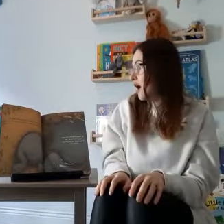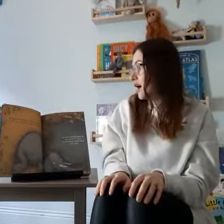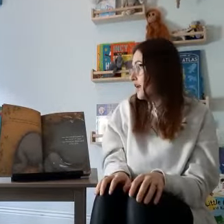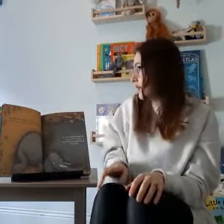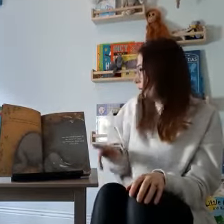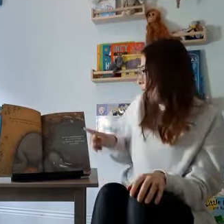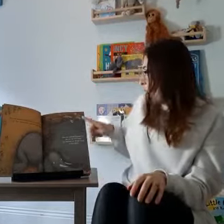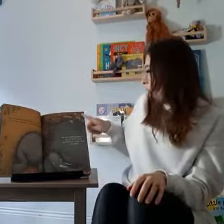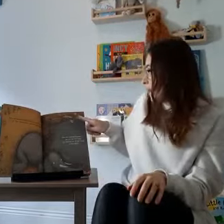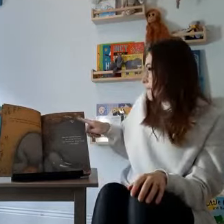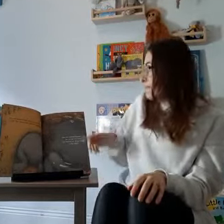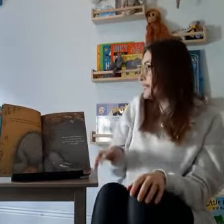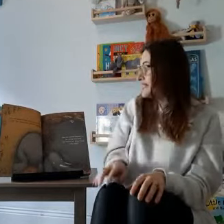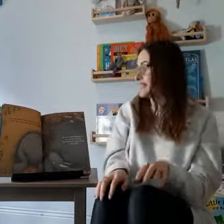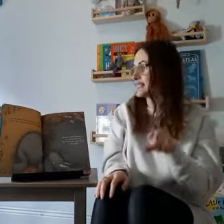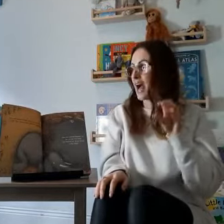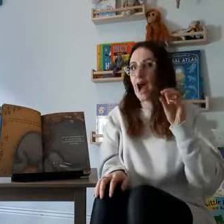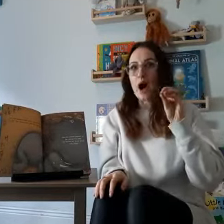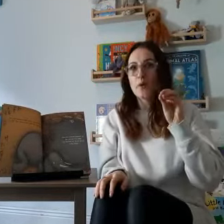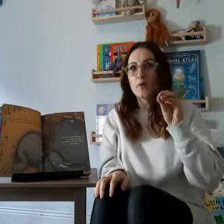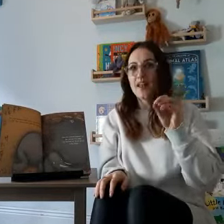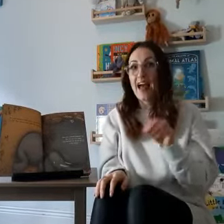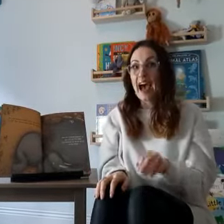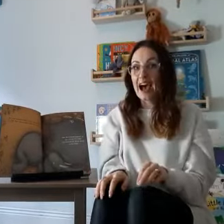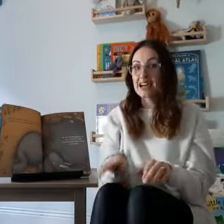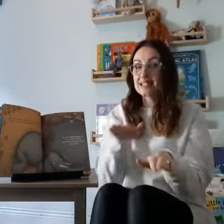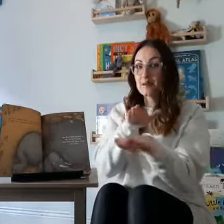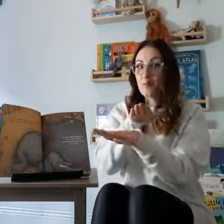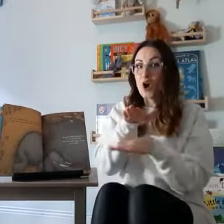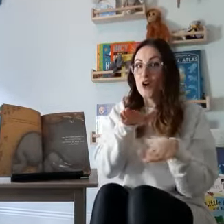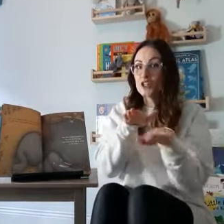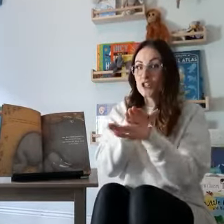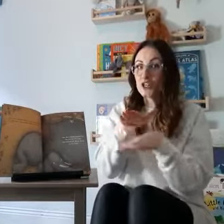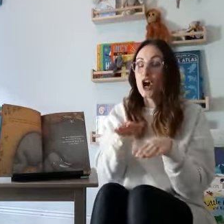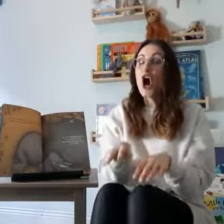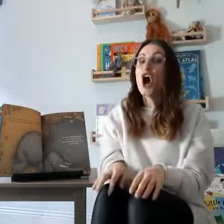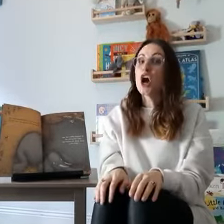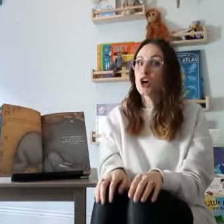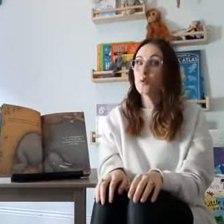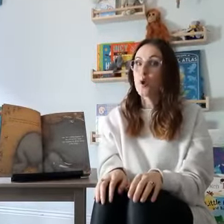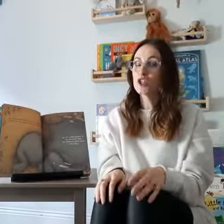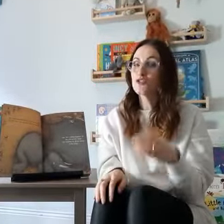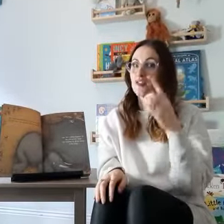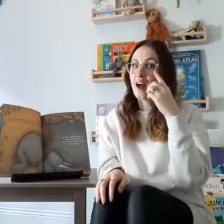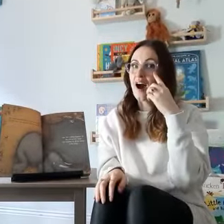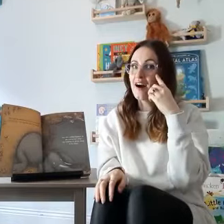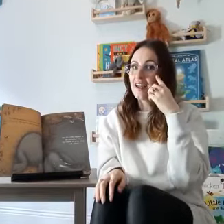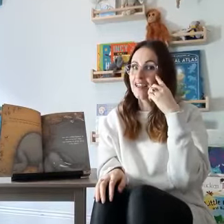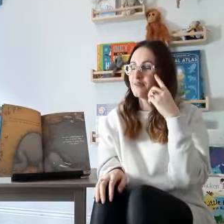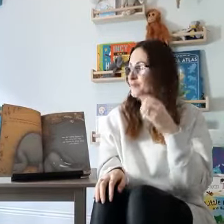high, Mrs. Owl had him under her watchful eye.